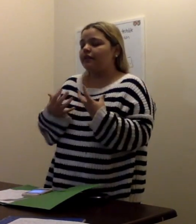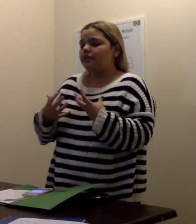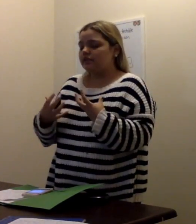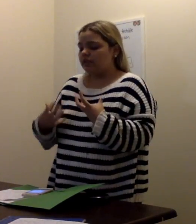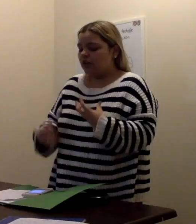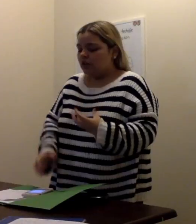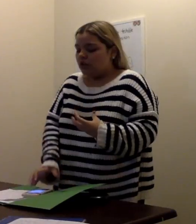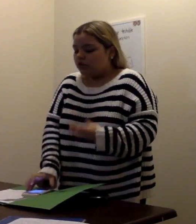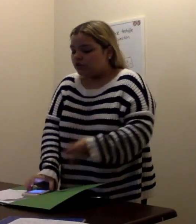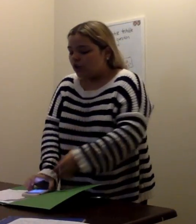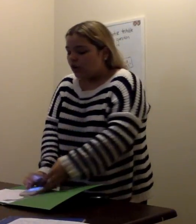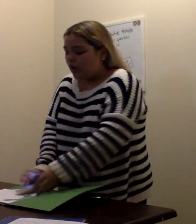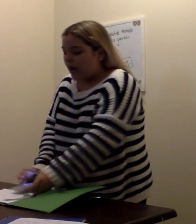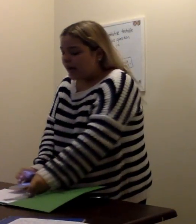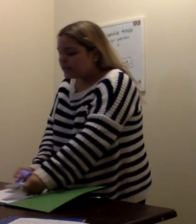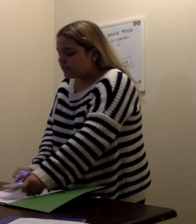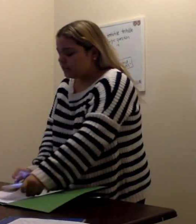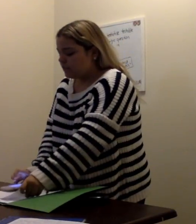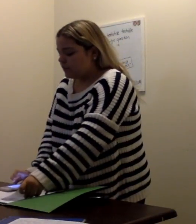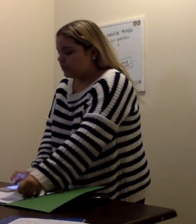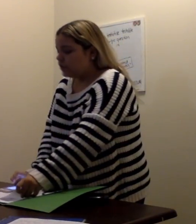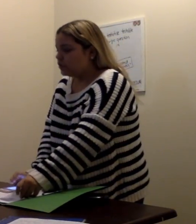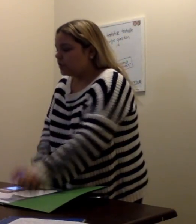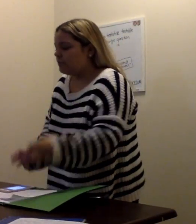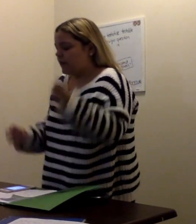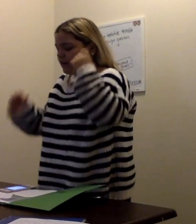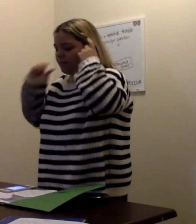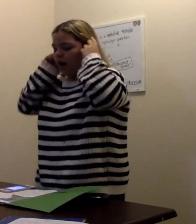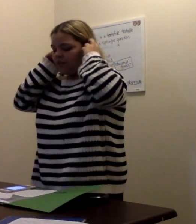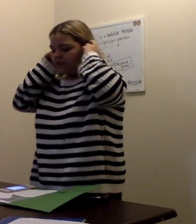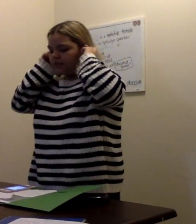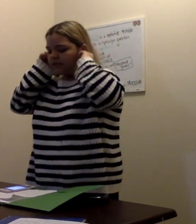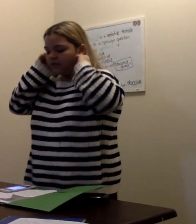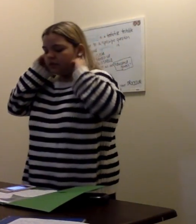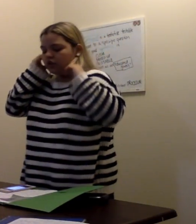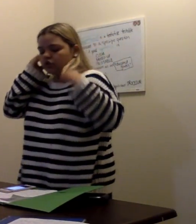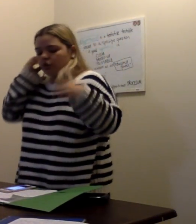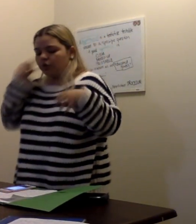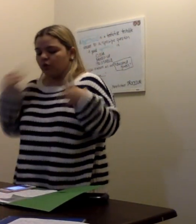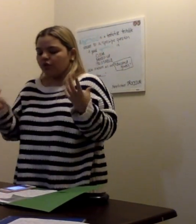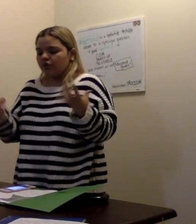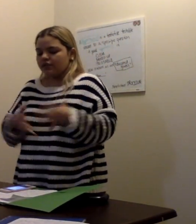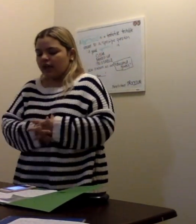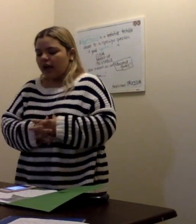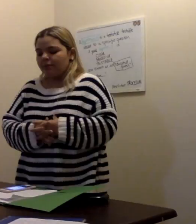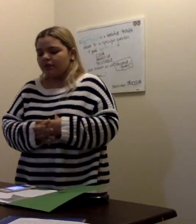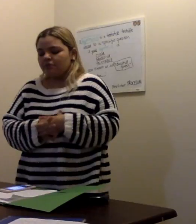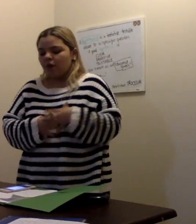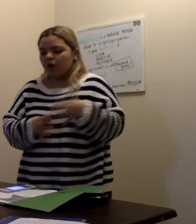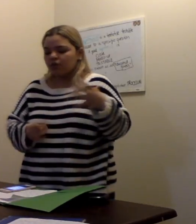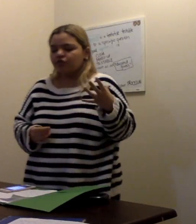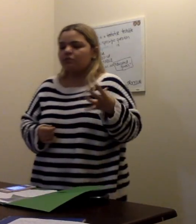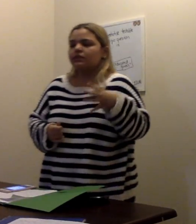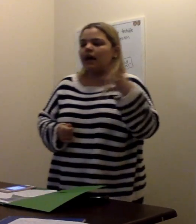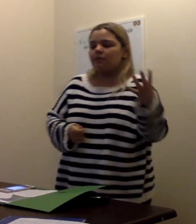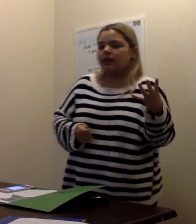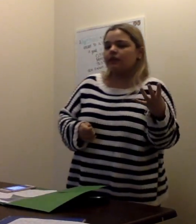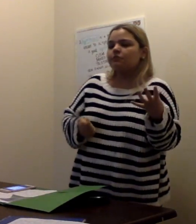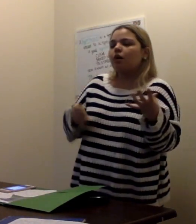appearance. So I did some research so we can make a hypothesis. So in order for this to happen, the molecules from the tablet and the